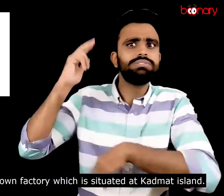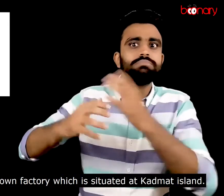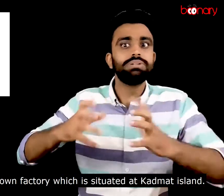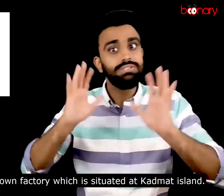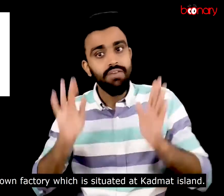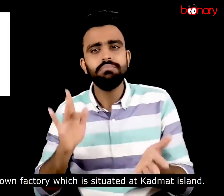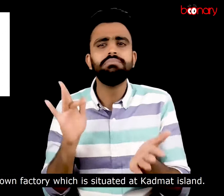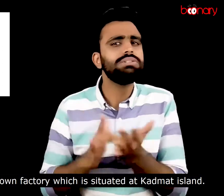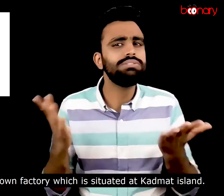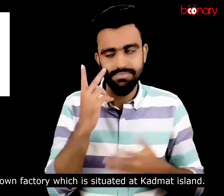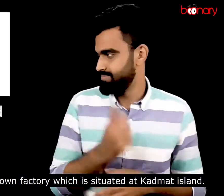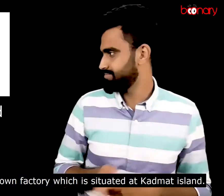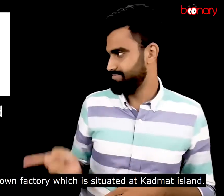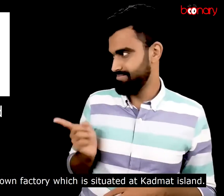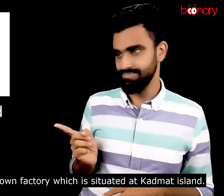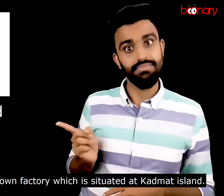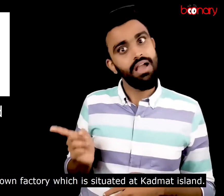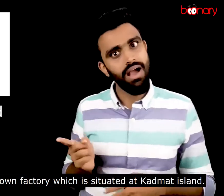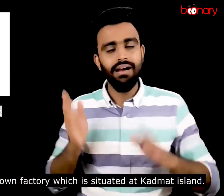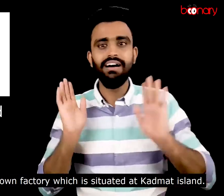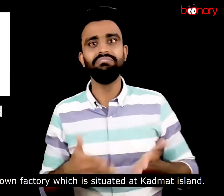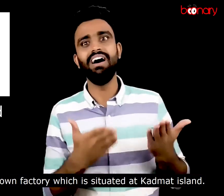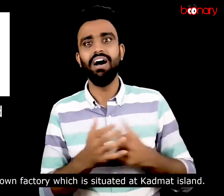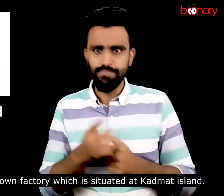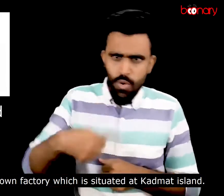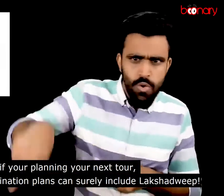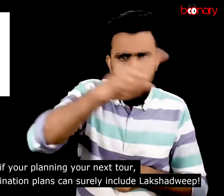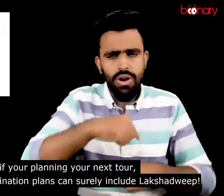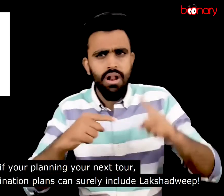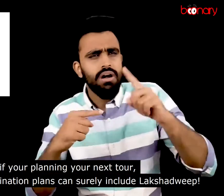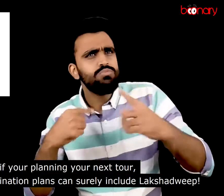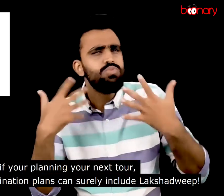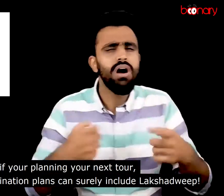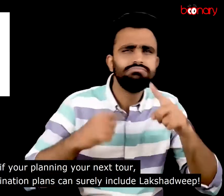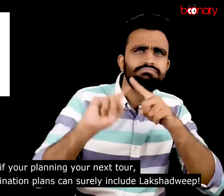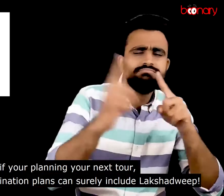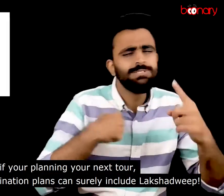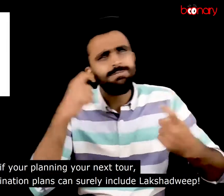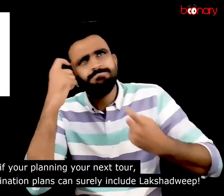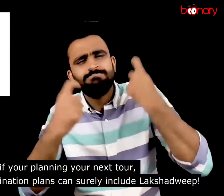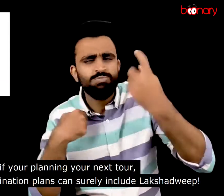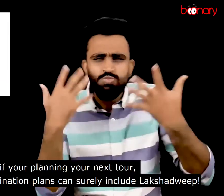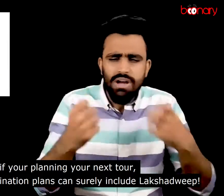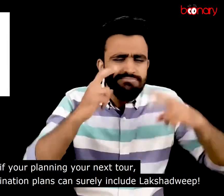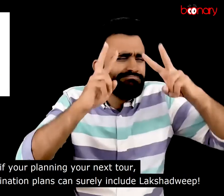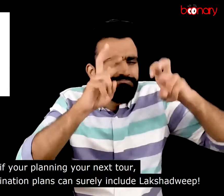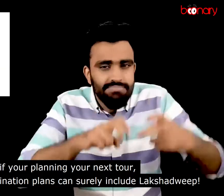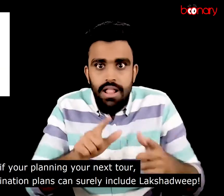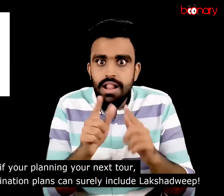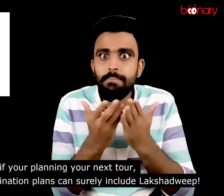which is situated at Kadhmat Island. So if you are planning your next tour, your travel destination